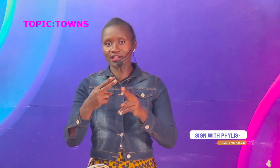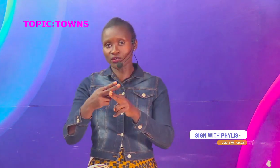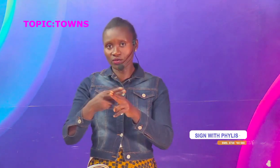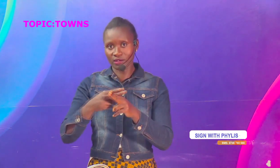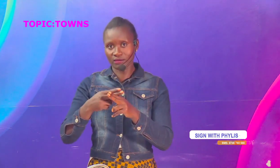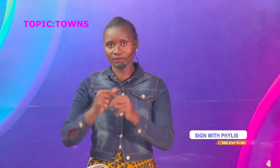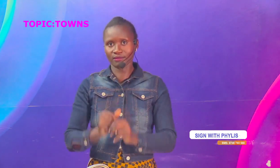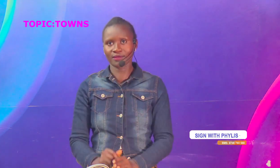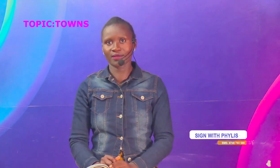soon.